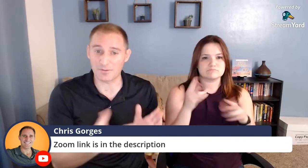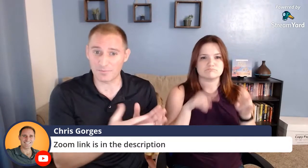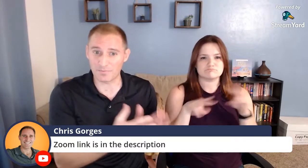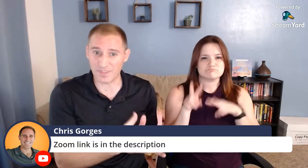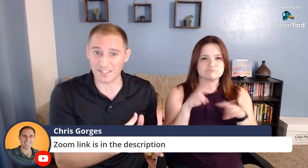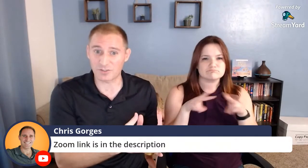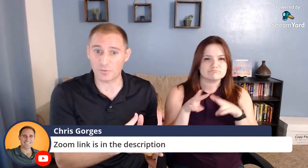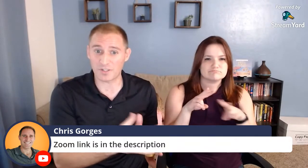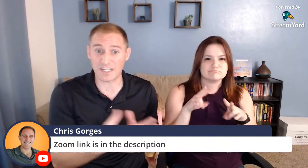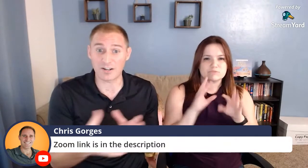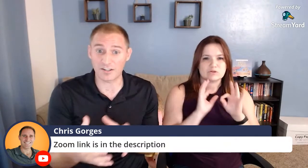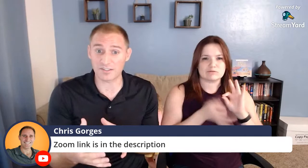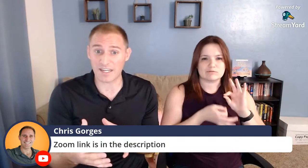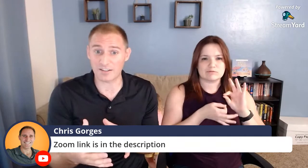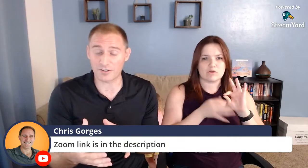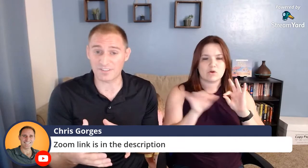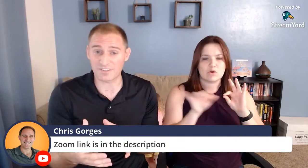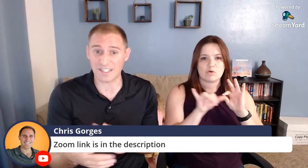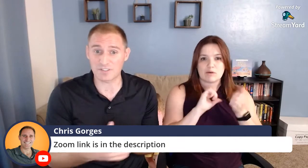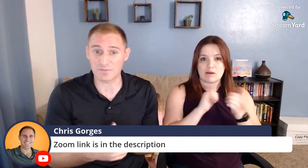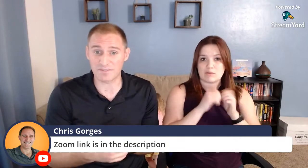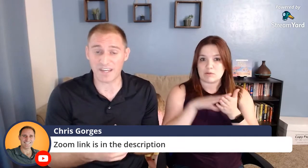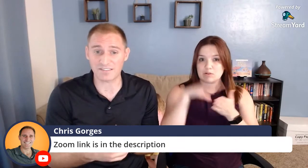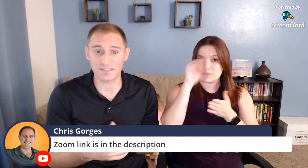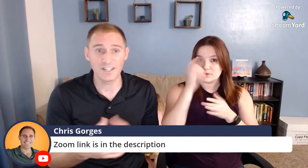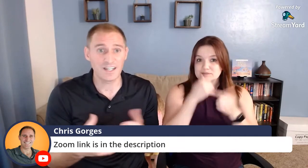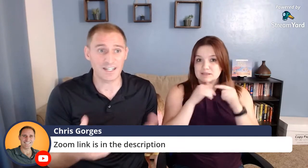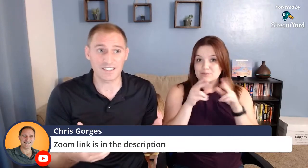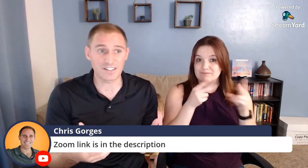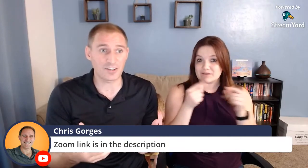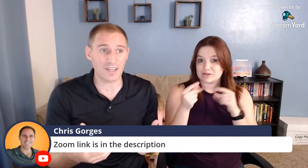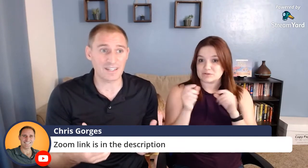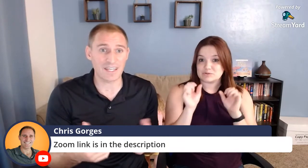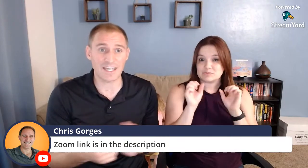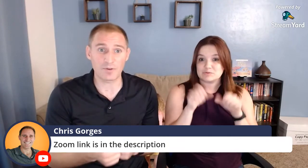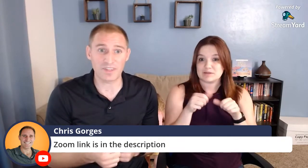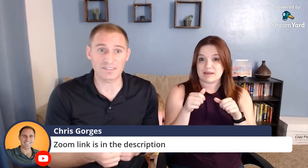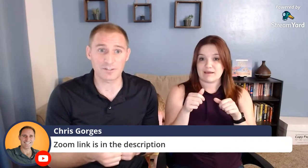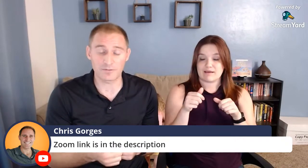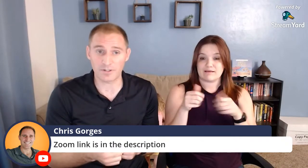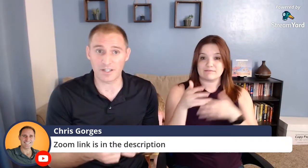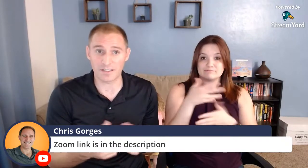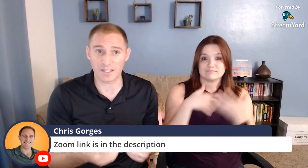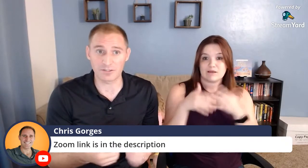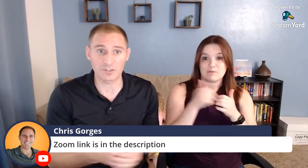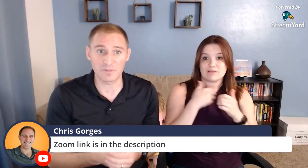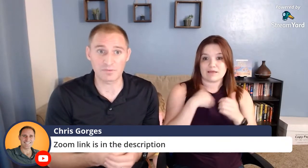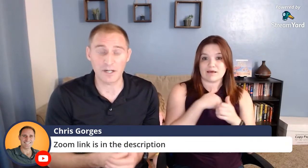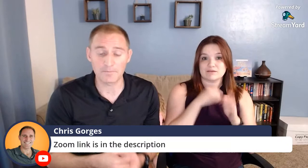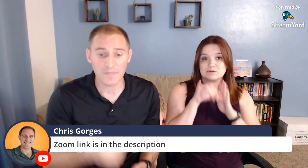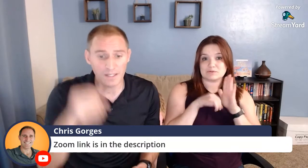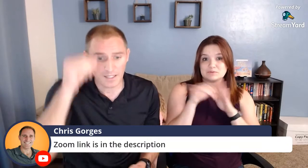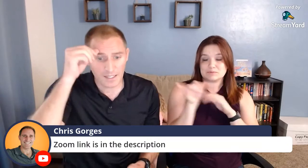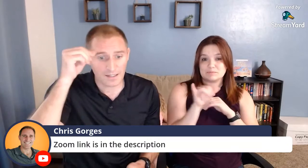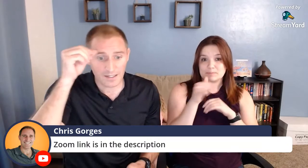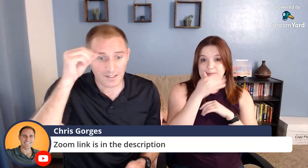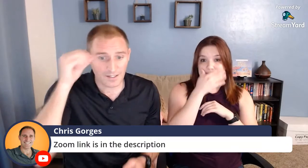observing the interpreting and also how to learn sign language a bit faster, you can go ahead and hang out with us over on YouTube as